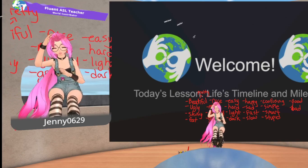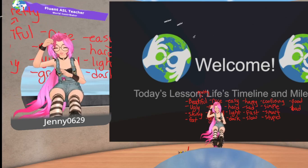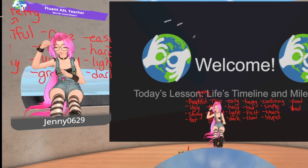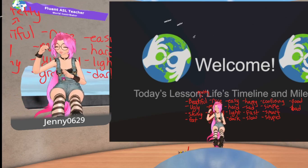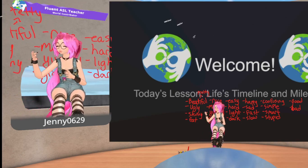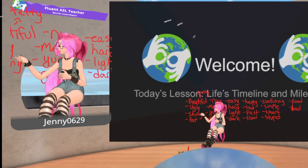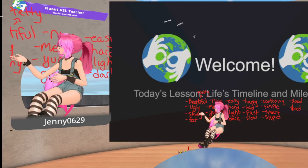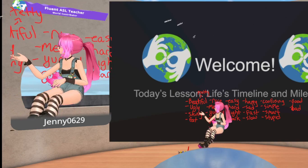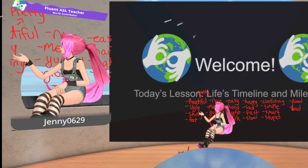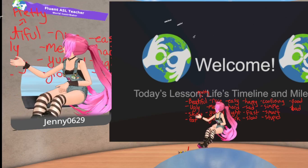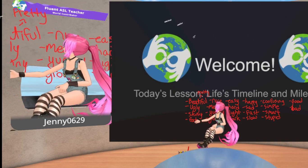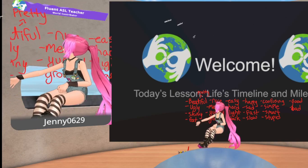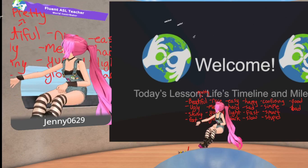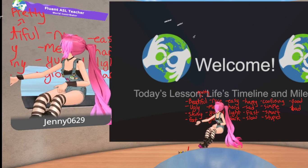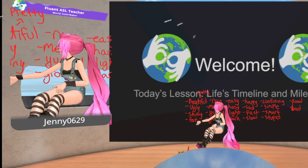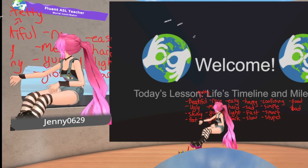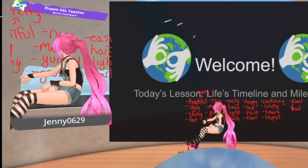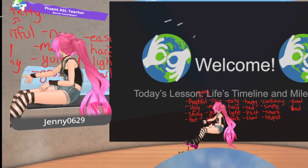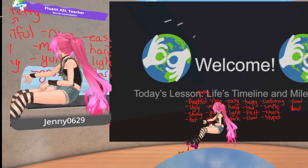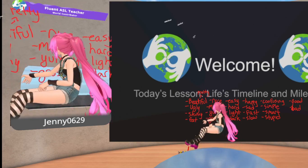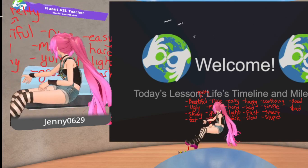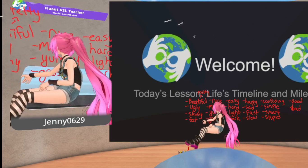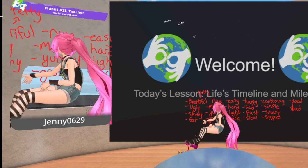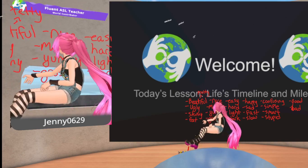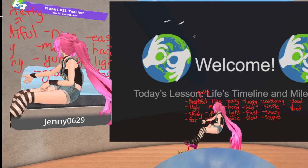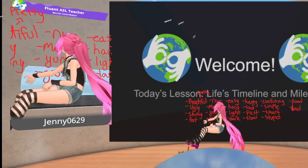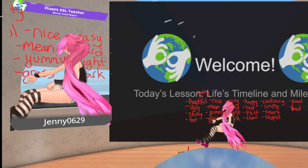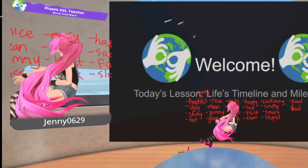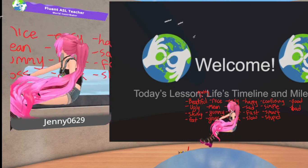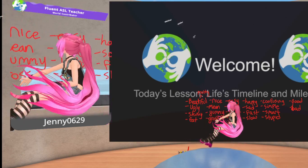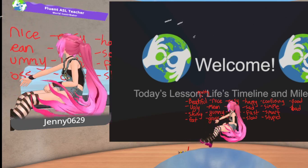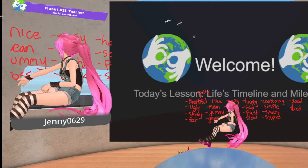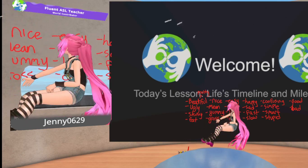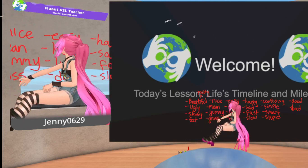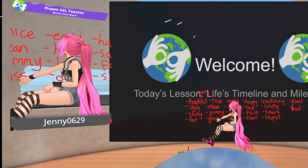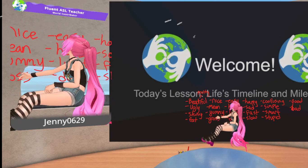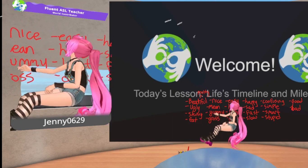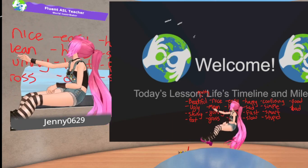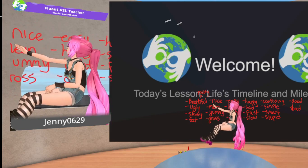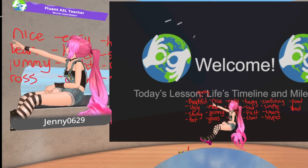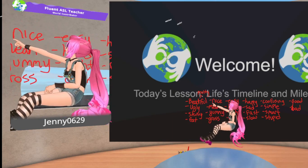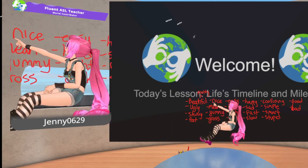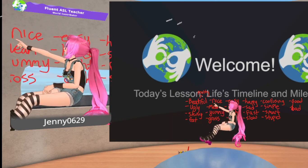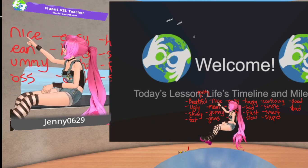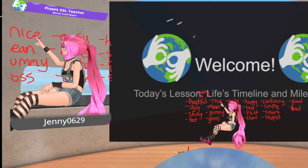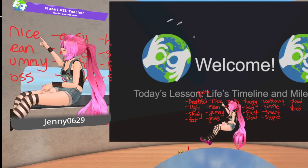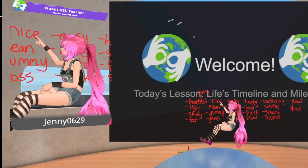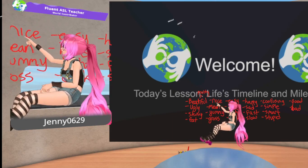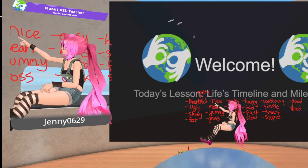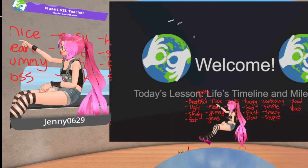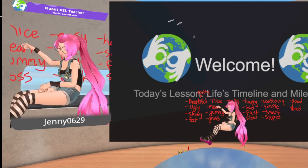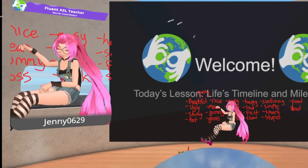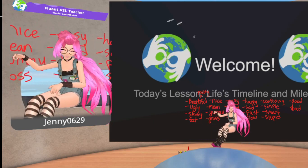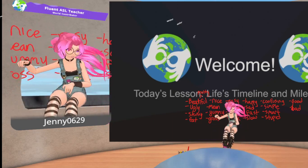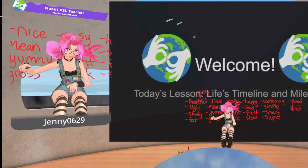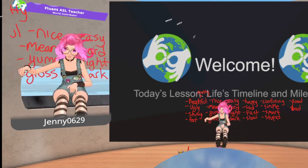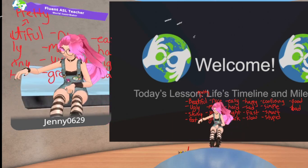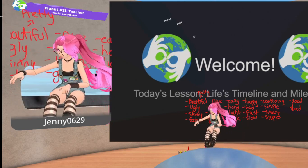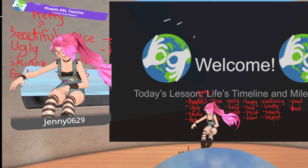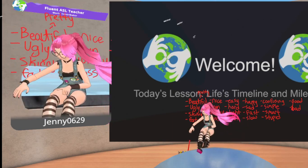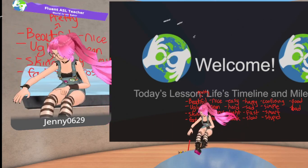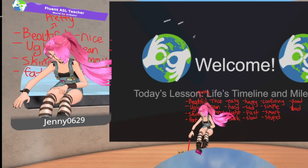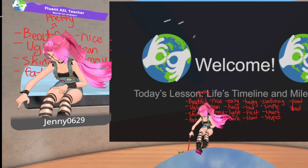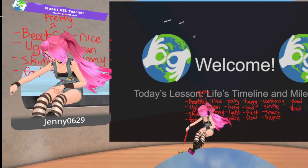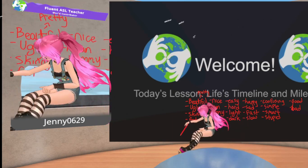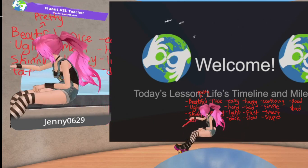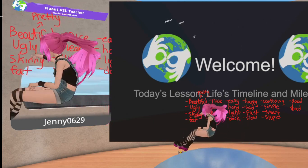usually more like an observational thing. Just an interesting tidbit. Okay, nice. You know what? Another one I'm